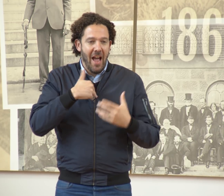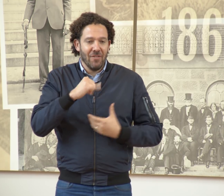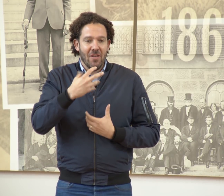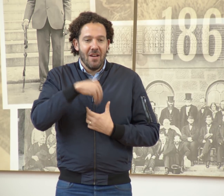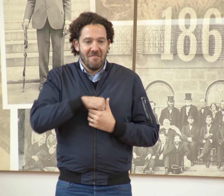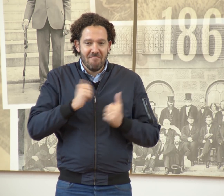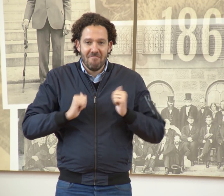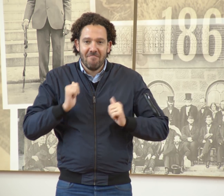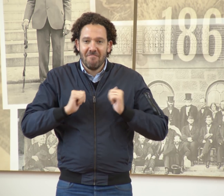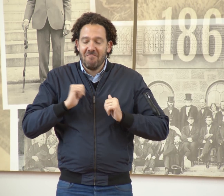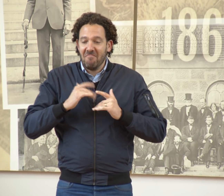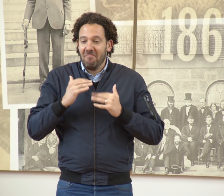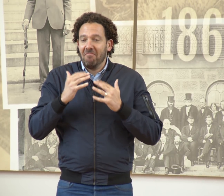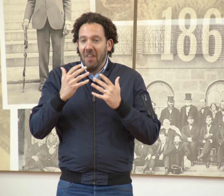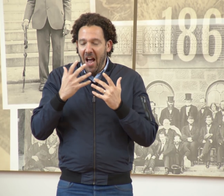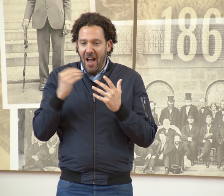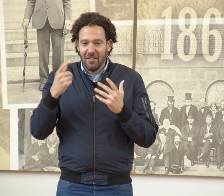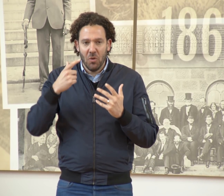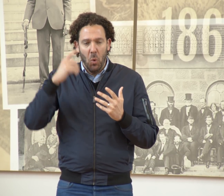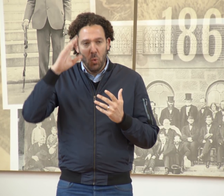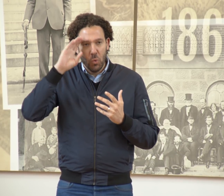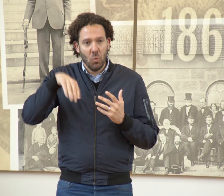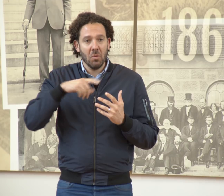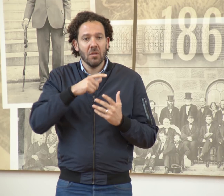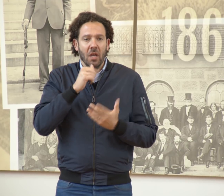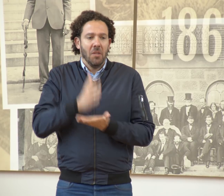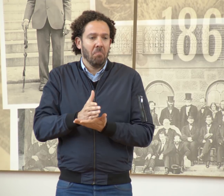I would spend my time at the deaf clubs and at deaf theater